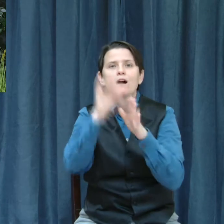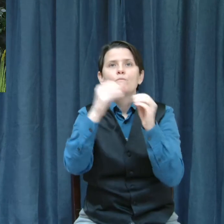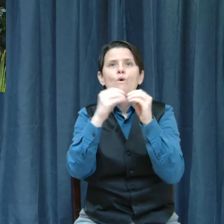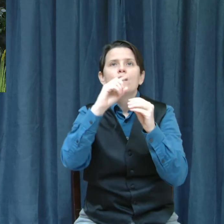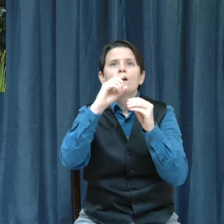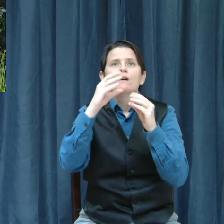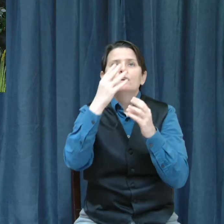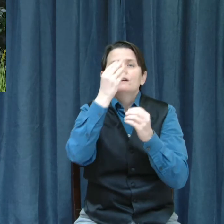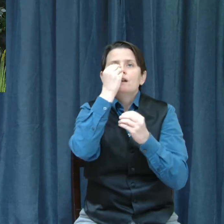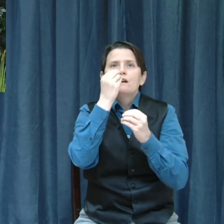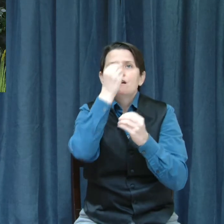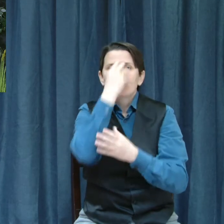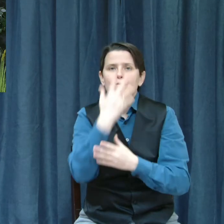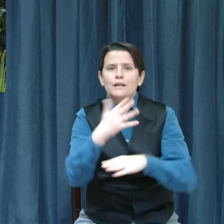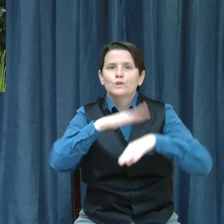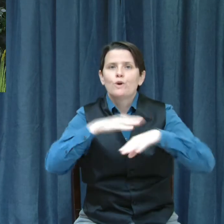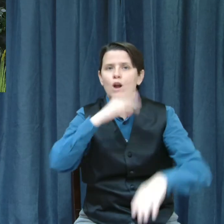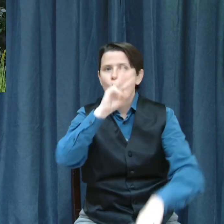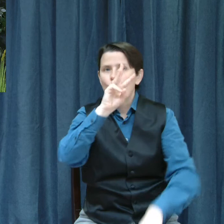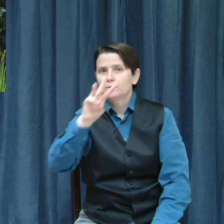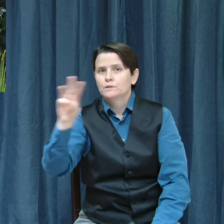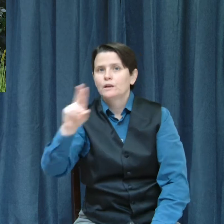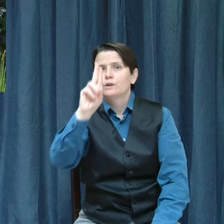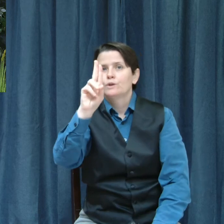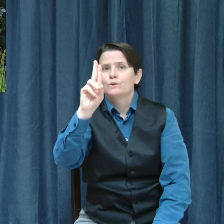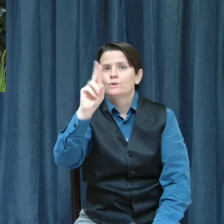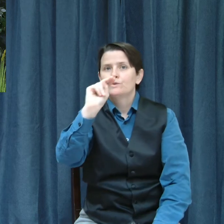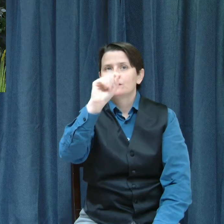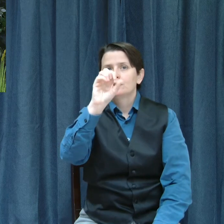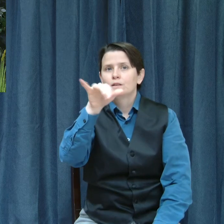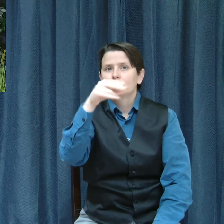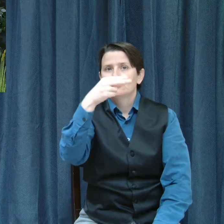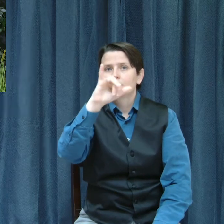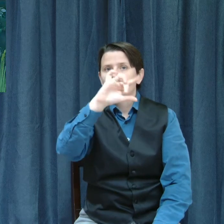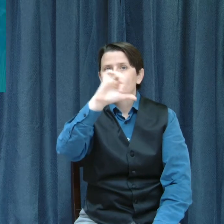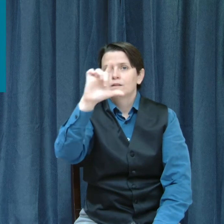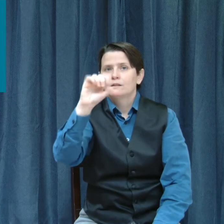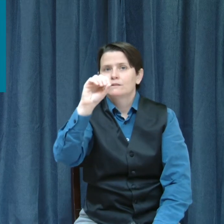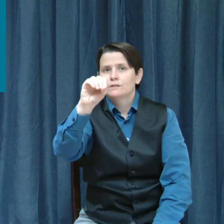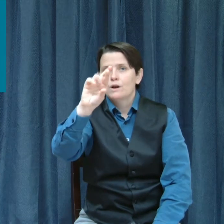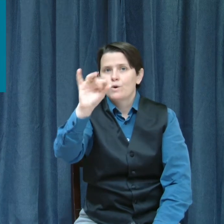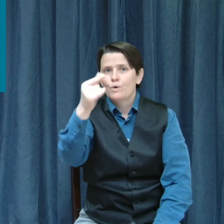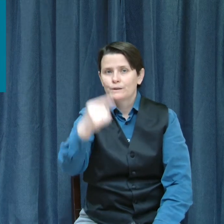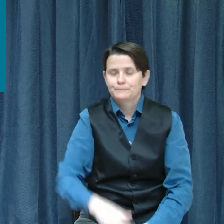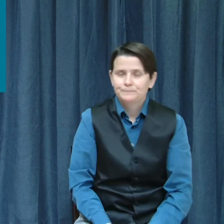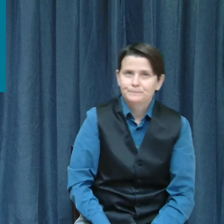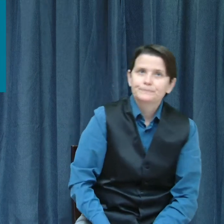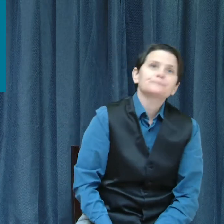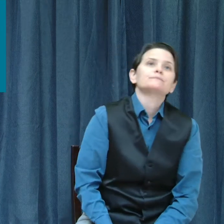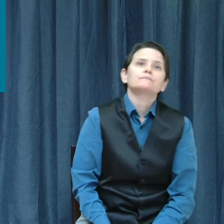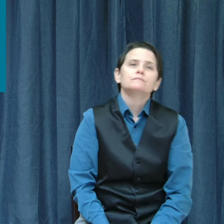Today, we start with our mission statement. So as we read this, we want to